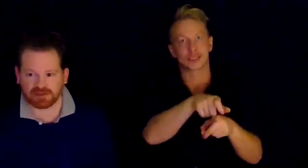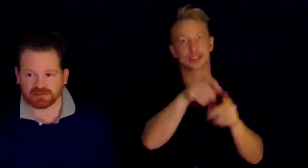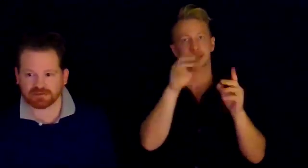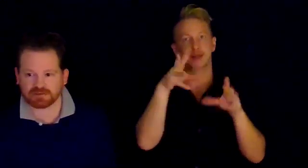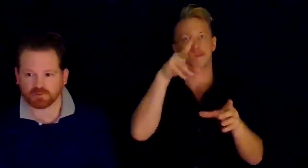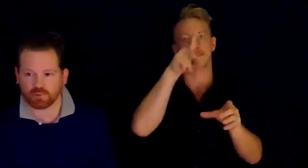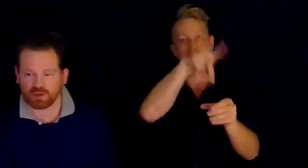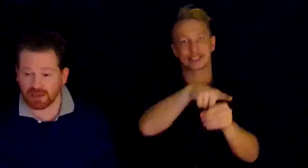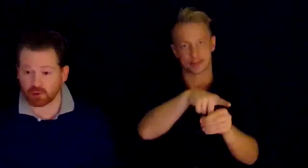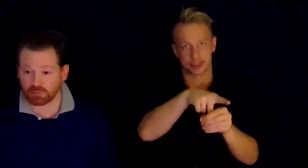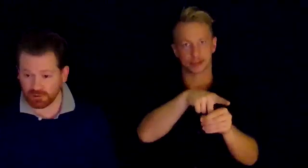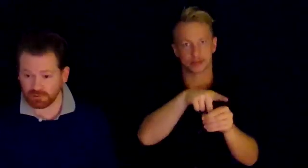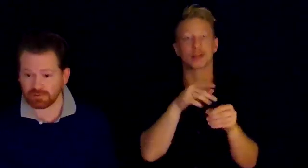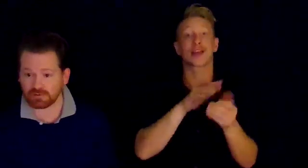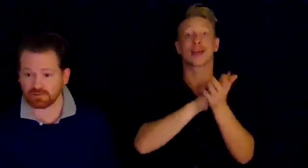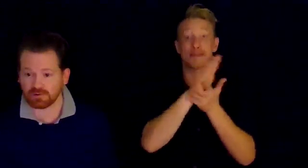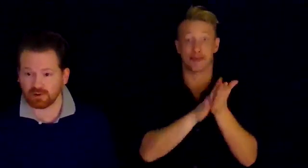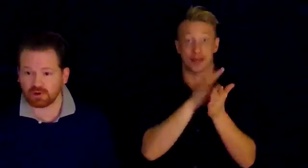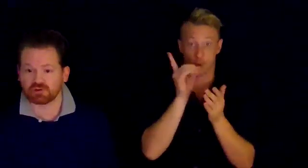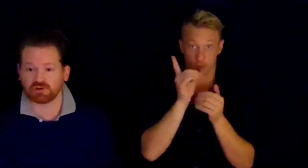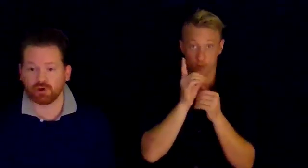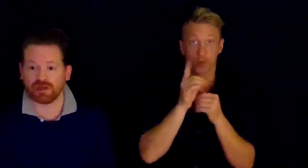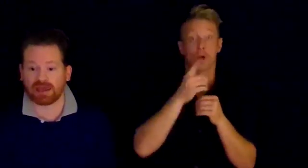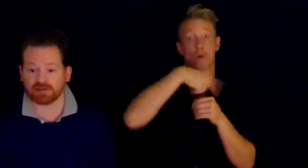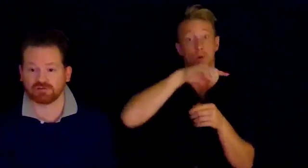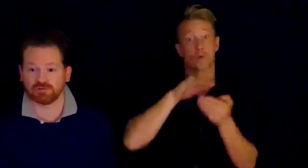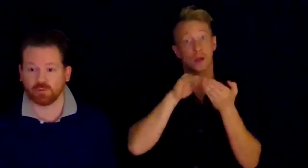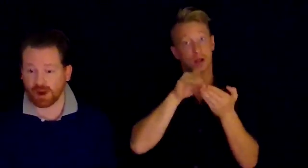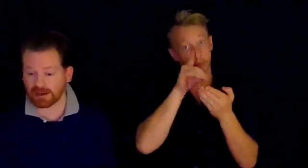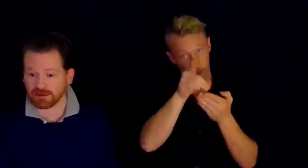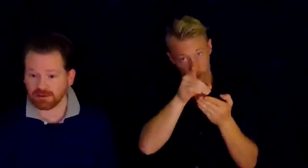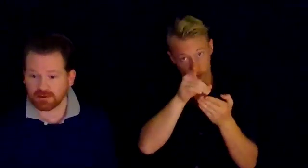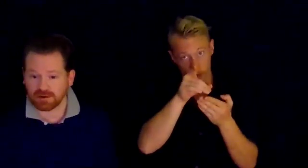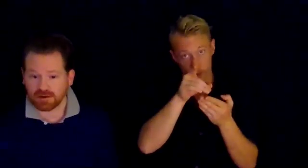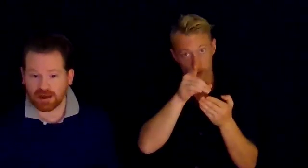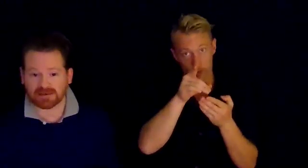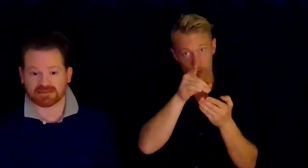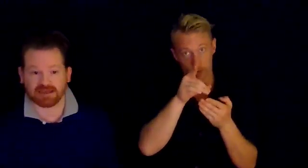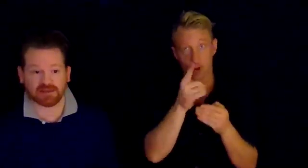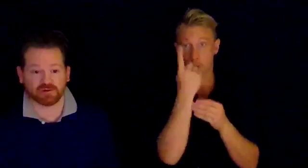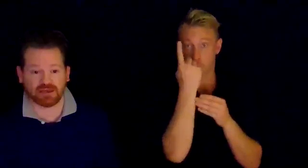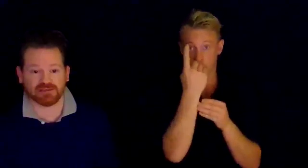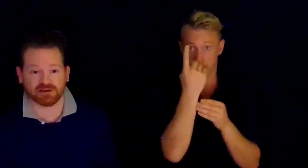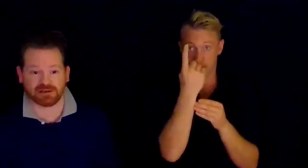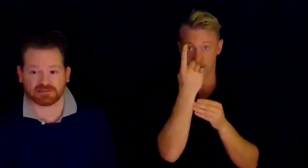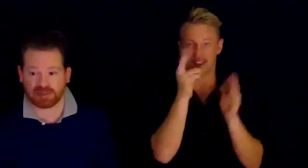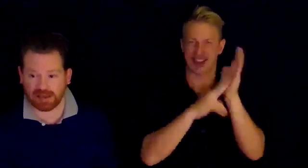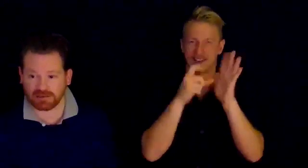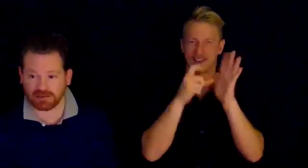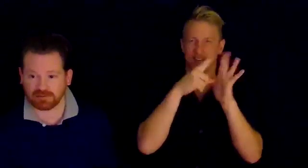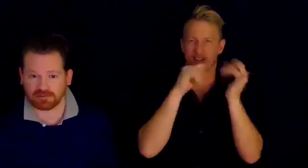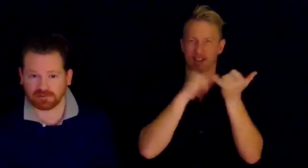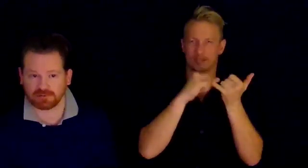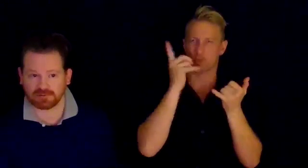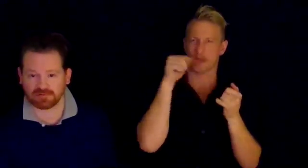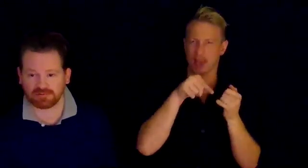That means we help you to learn how to, 1, understand your NDIS